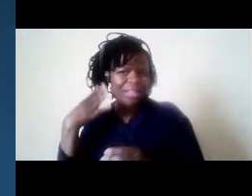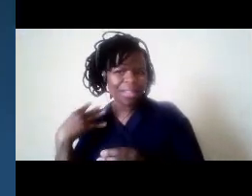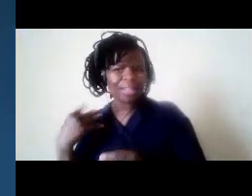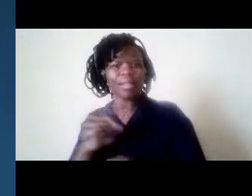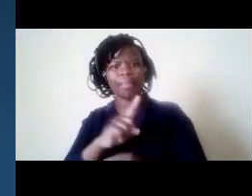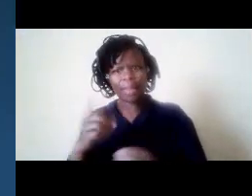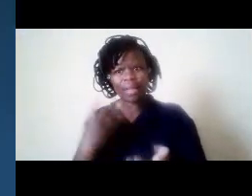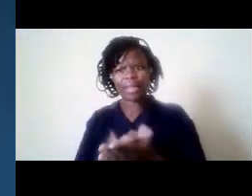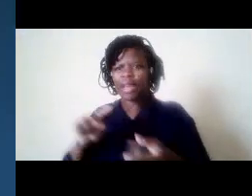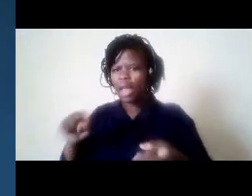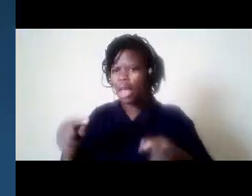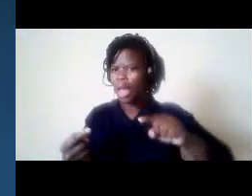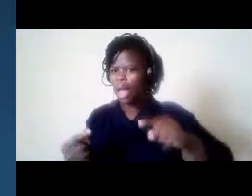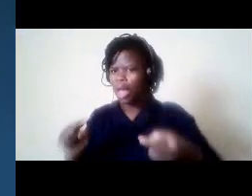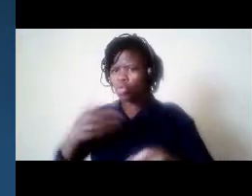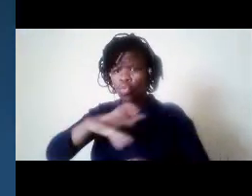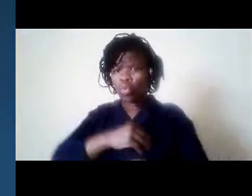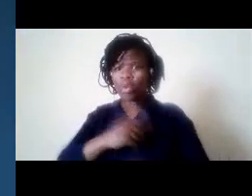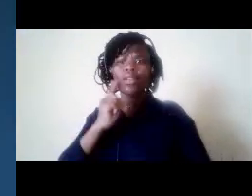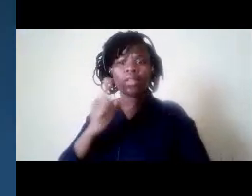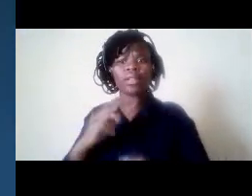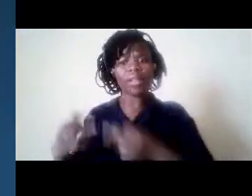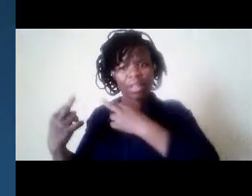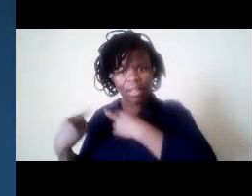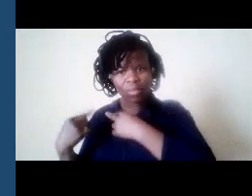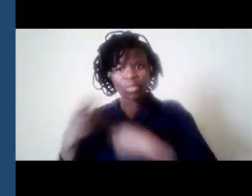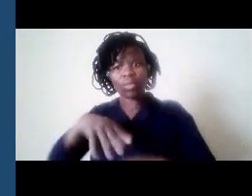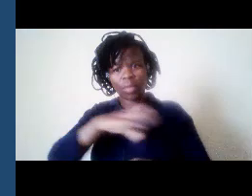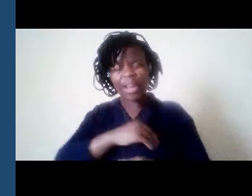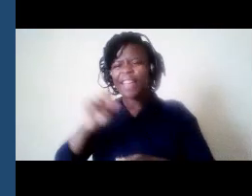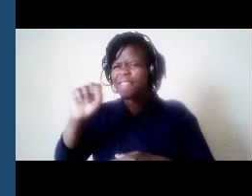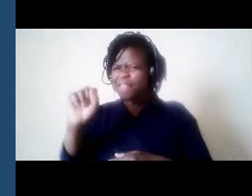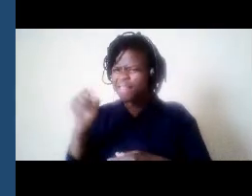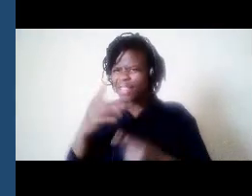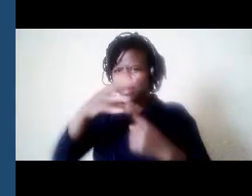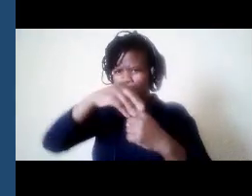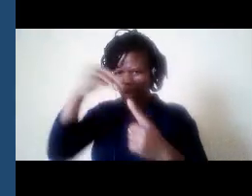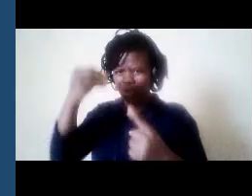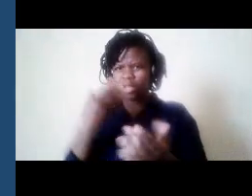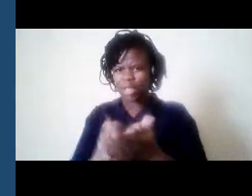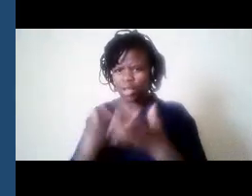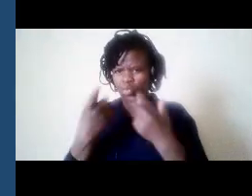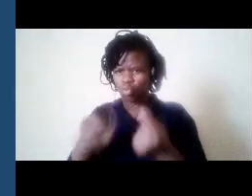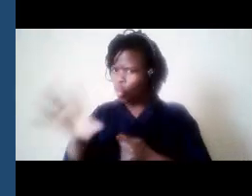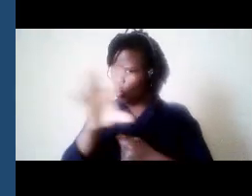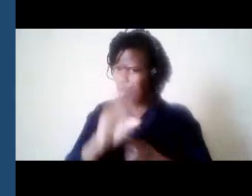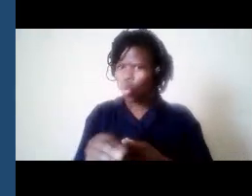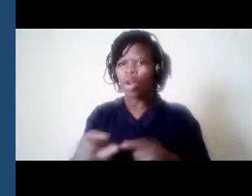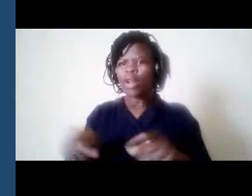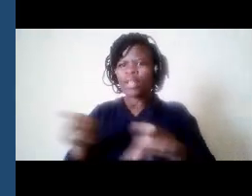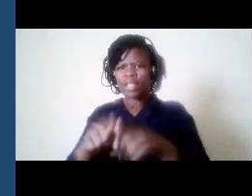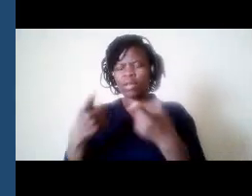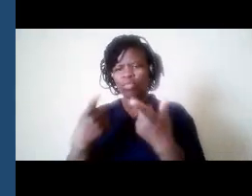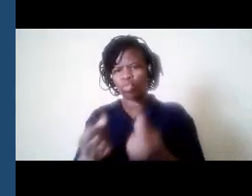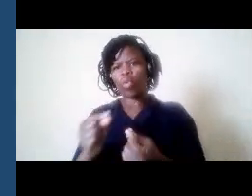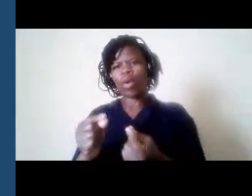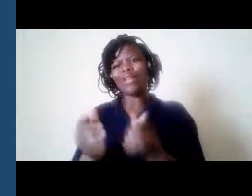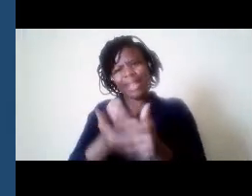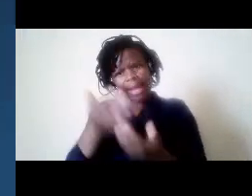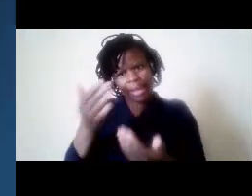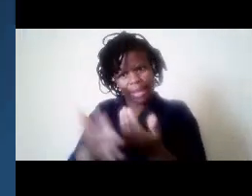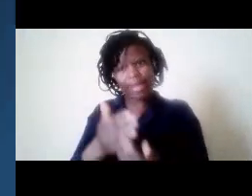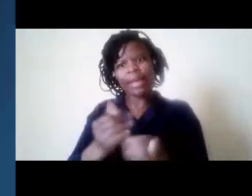that as teachers, it's our responsibility and it's a first priority for us to do all we can to create a caring, listening, and supportive environment for